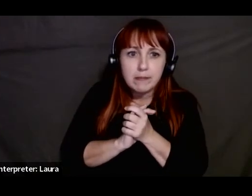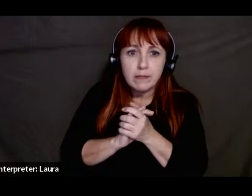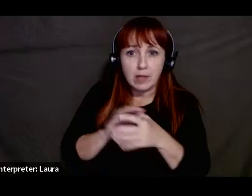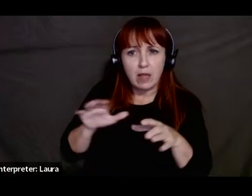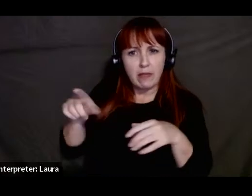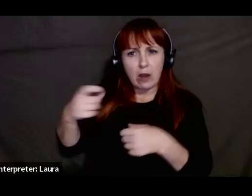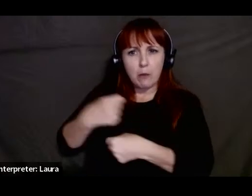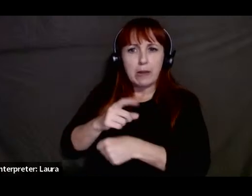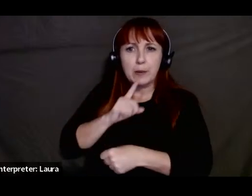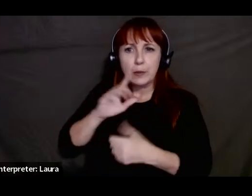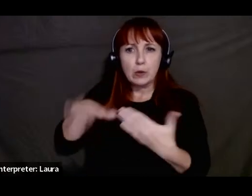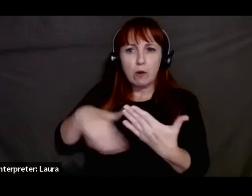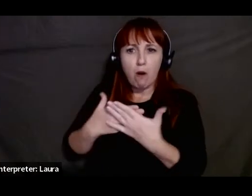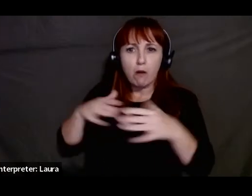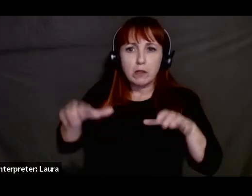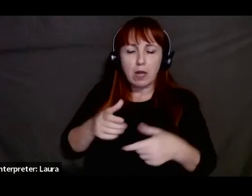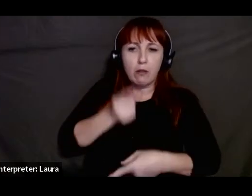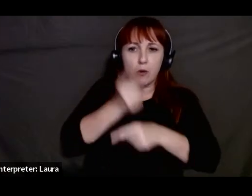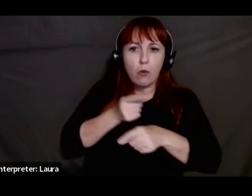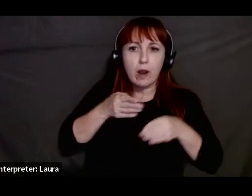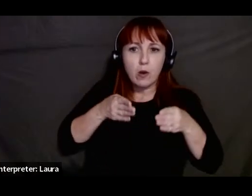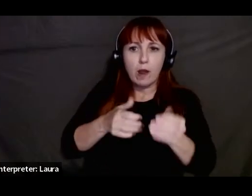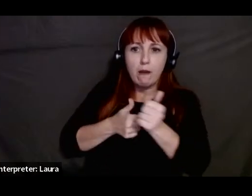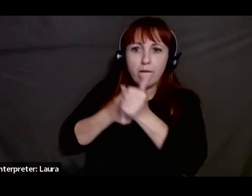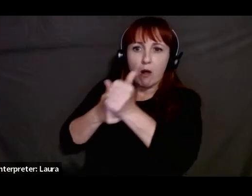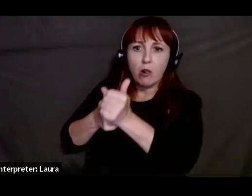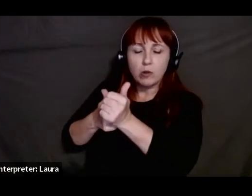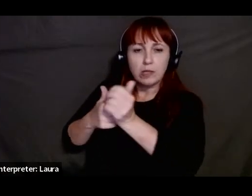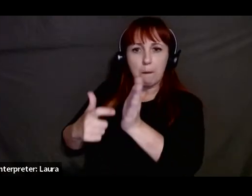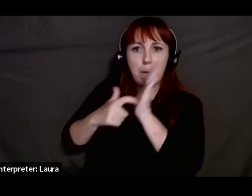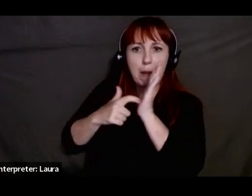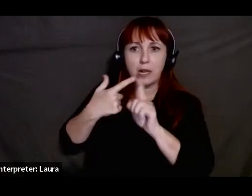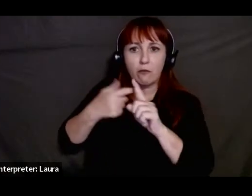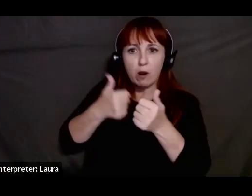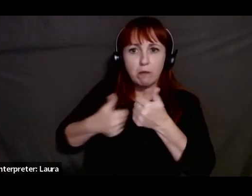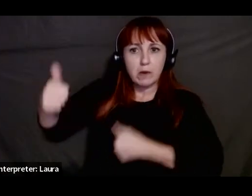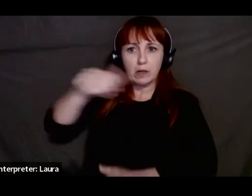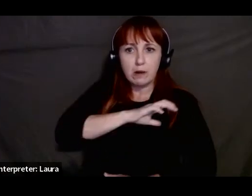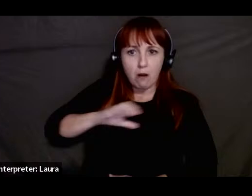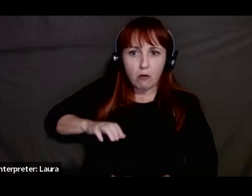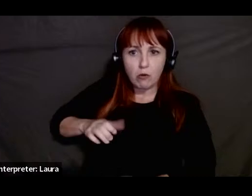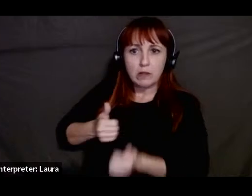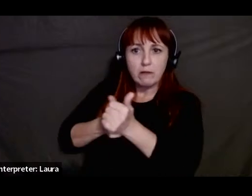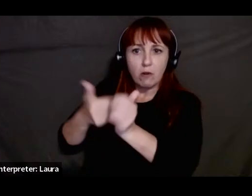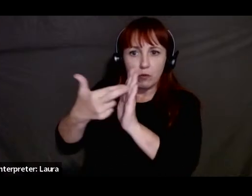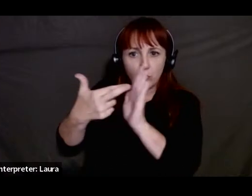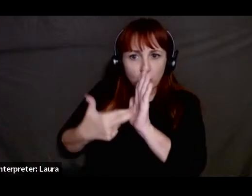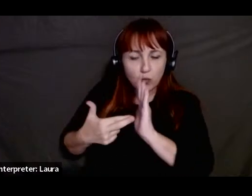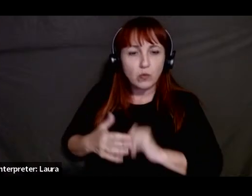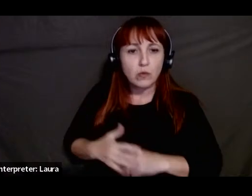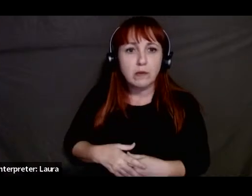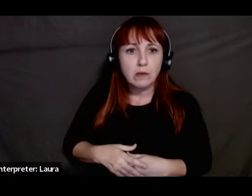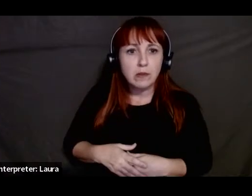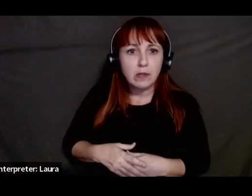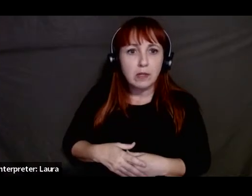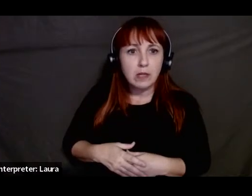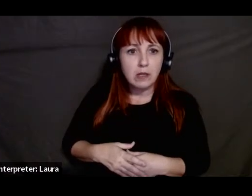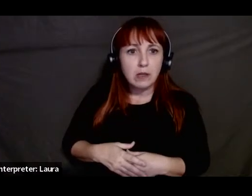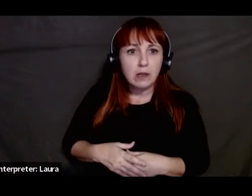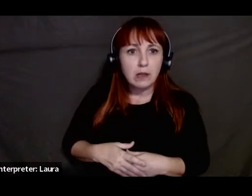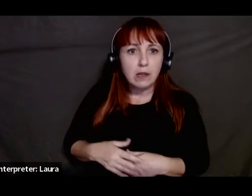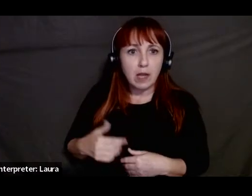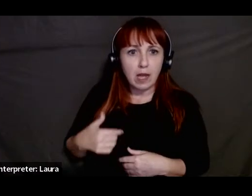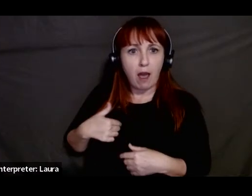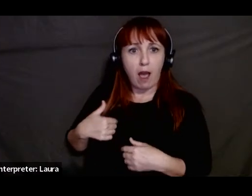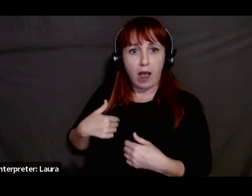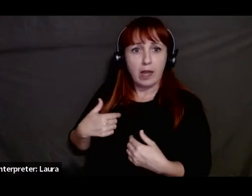way in accordance with our mandate from Congress, and that they follow the rules. And you know, I got to enforce that